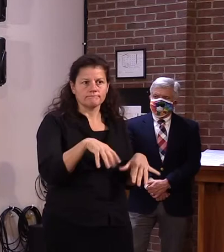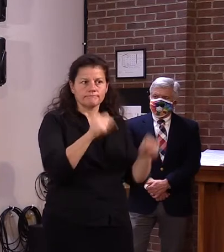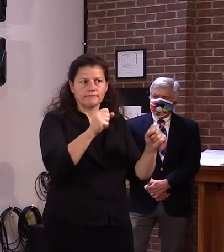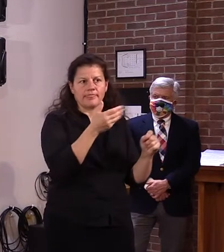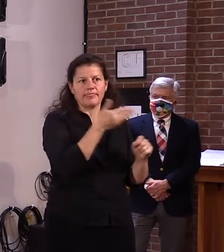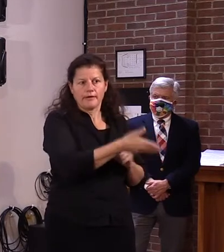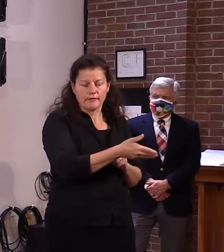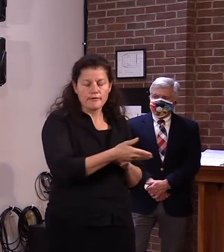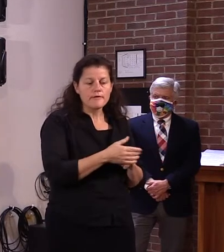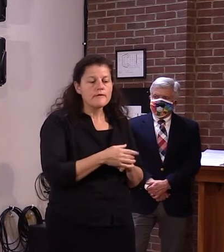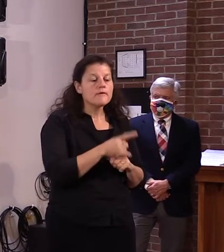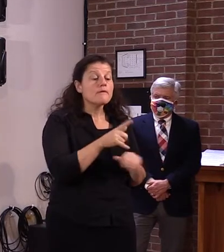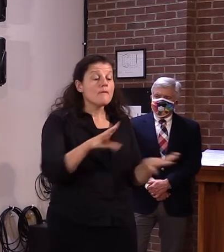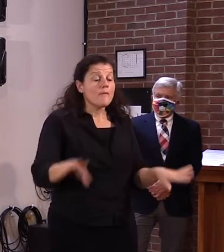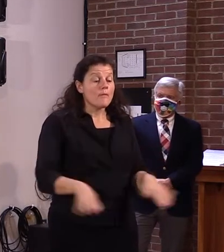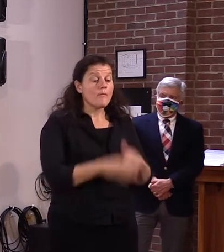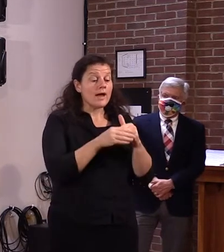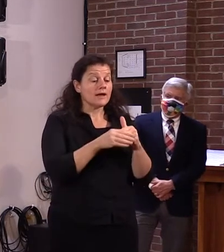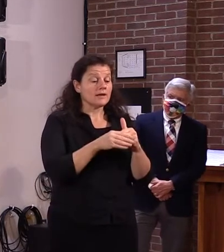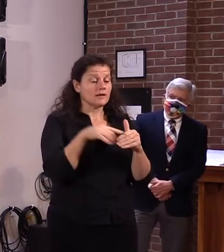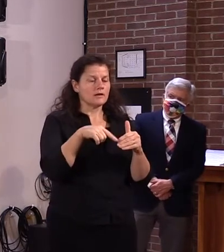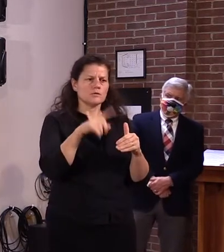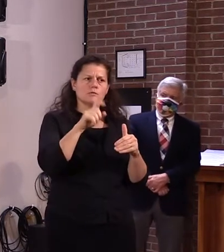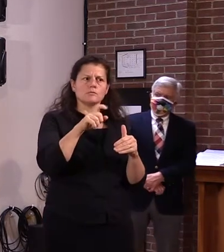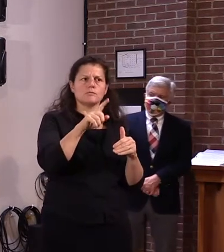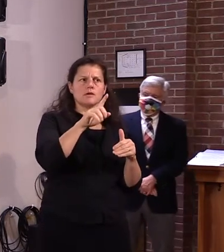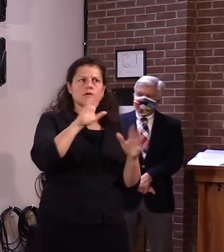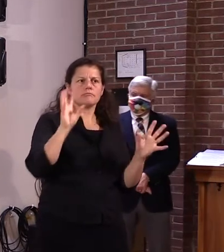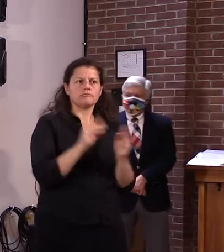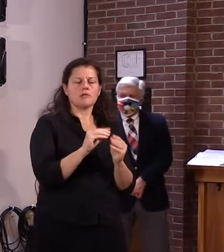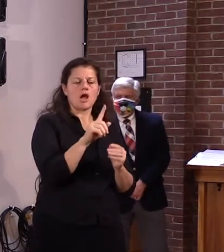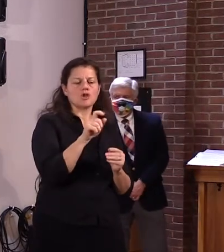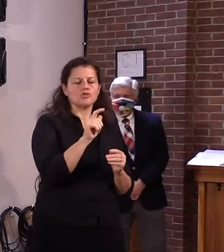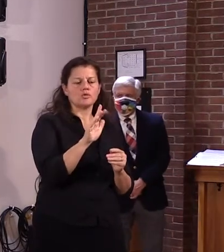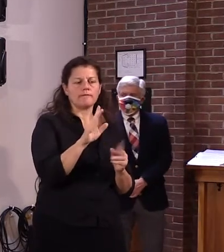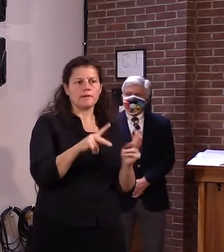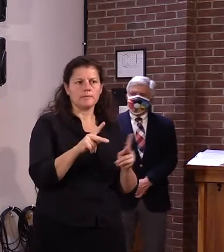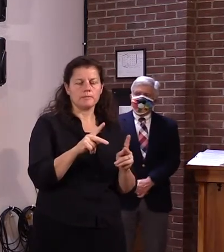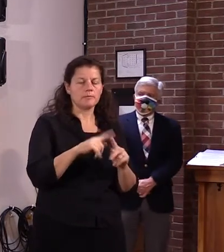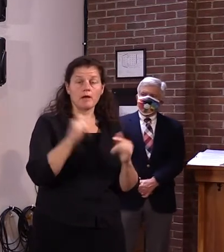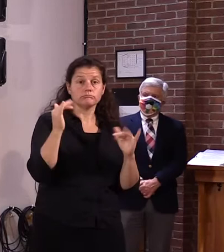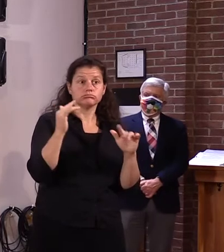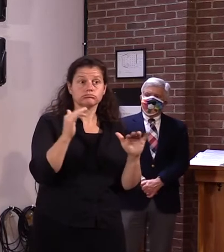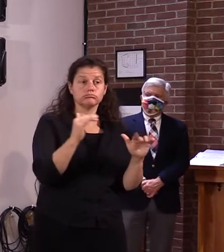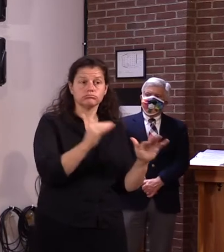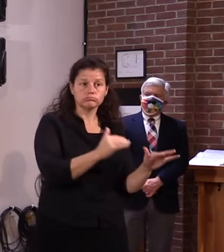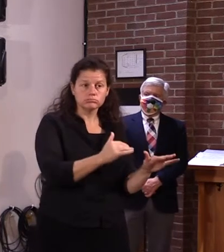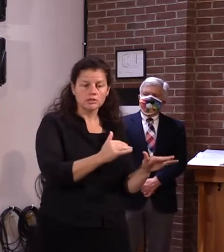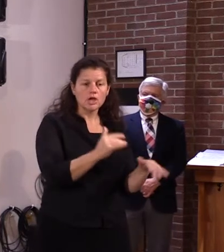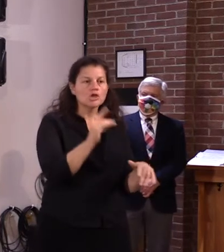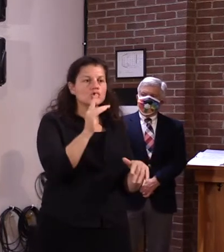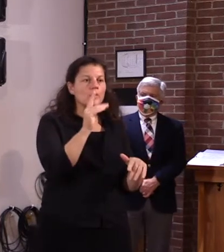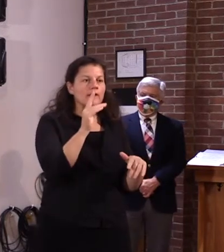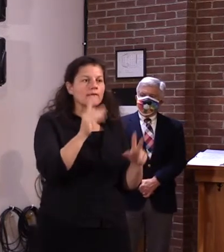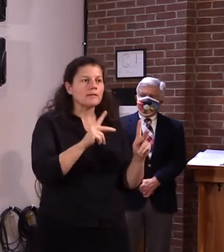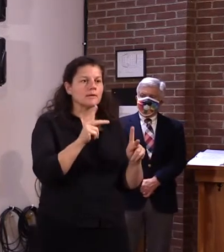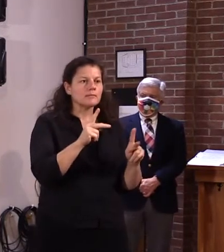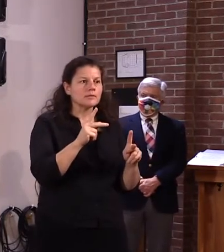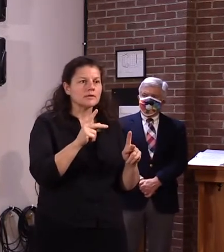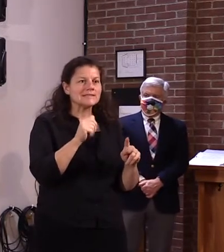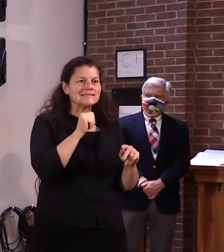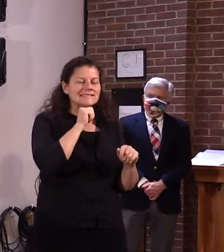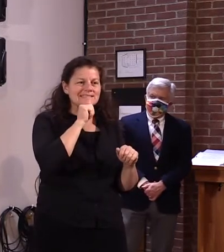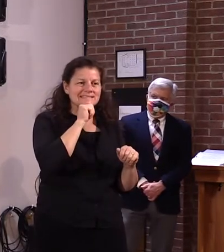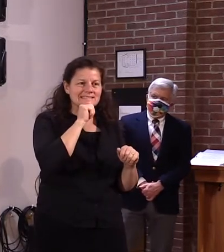The wedding was originally supposed to be 125 people. There were actually about 25 who did not travel as a result